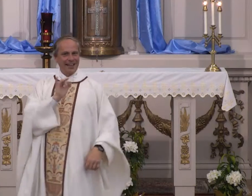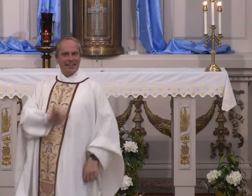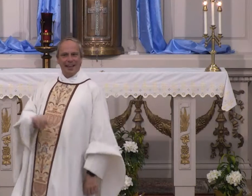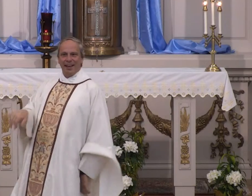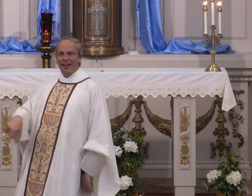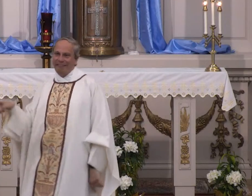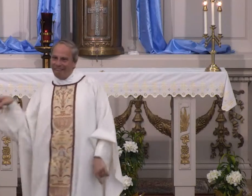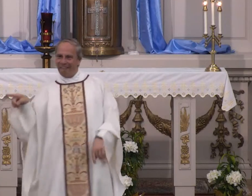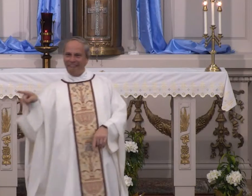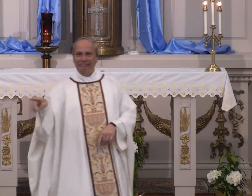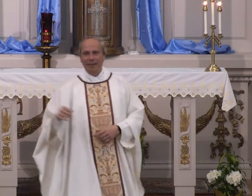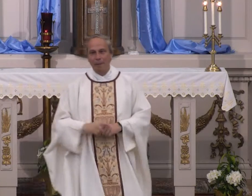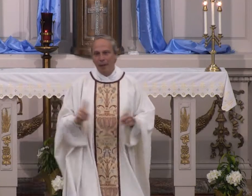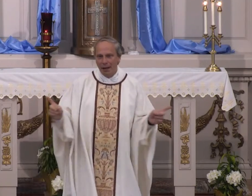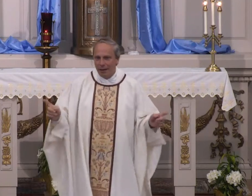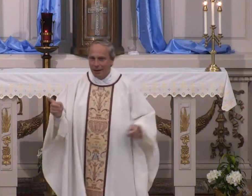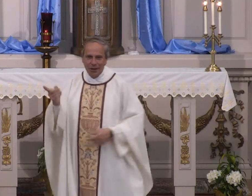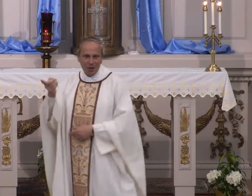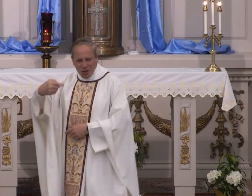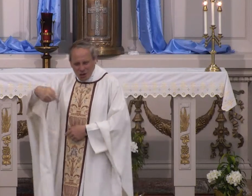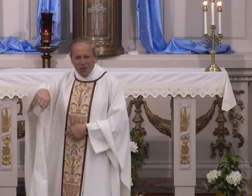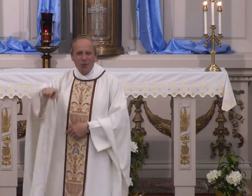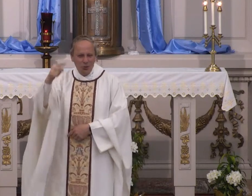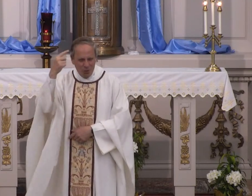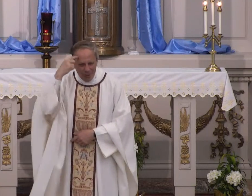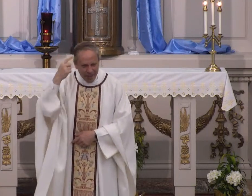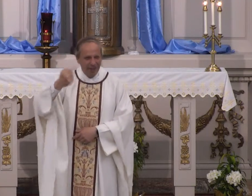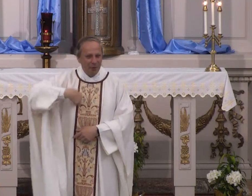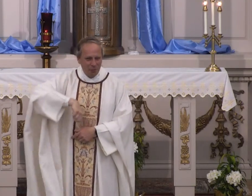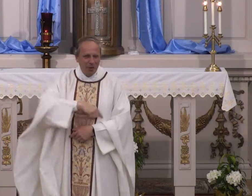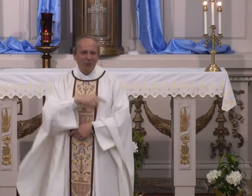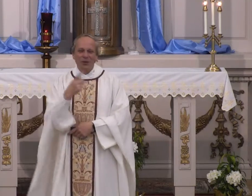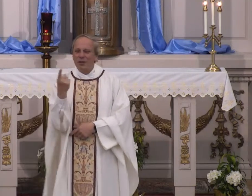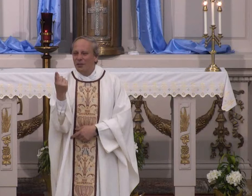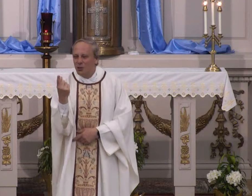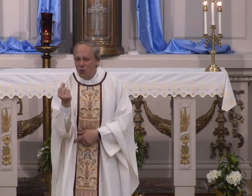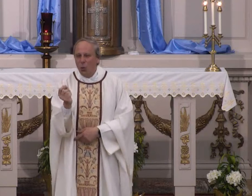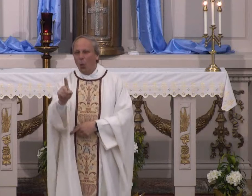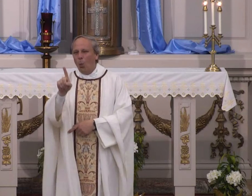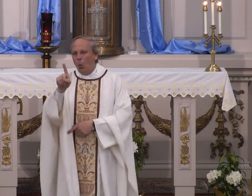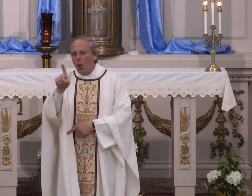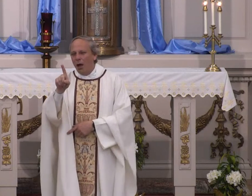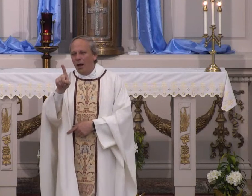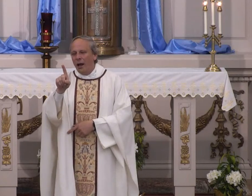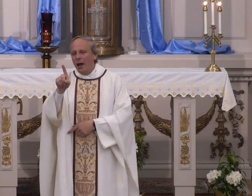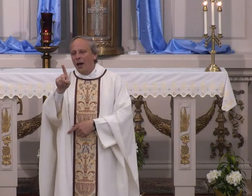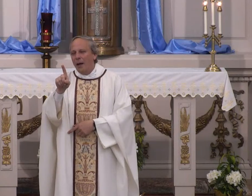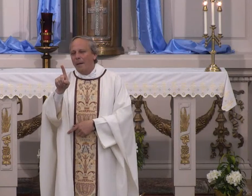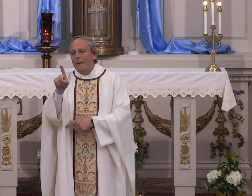so cool, isn't it great? He did that, that's awesome. But really,